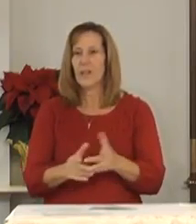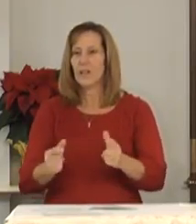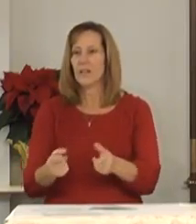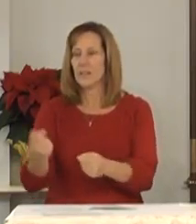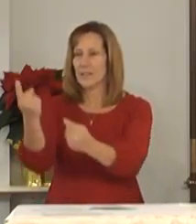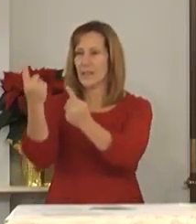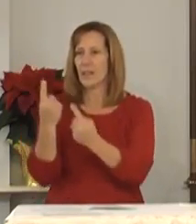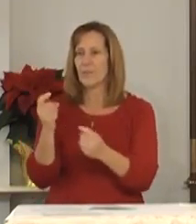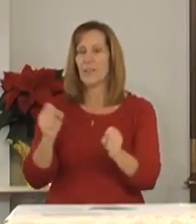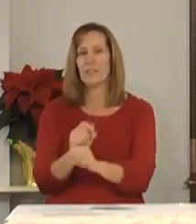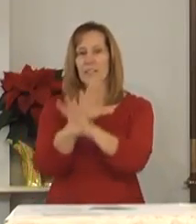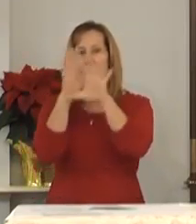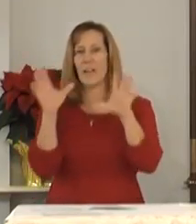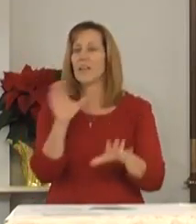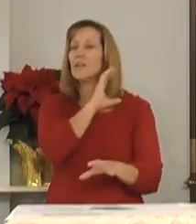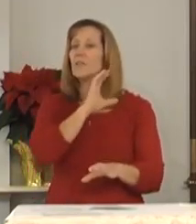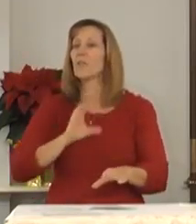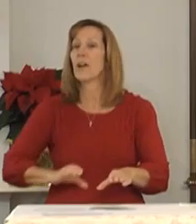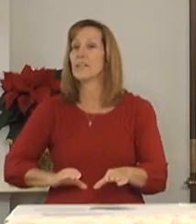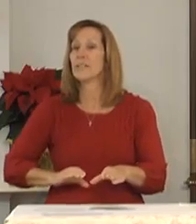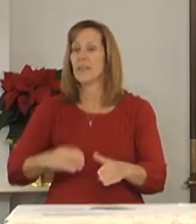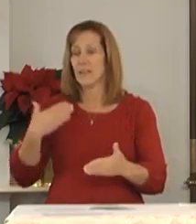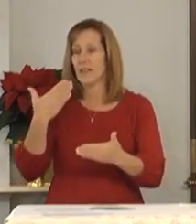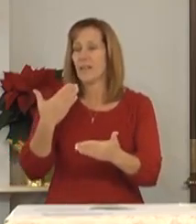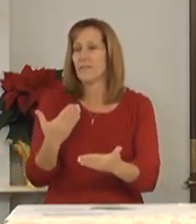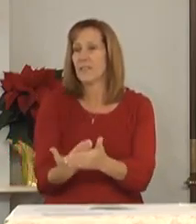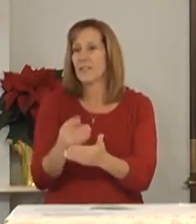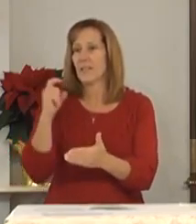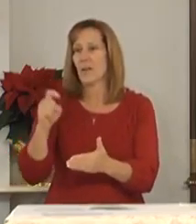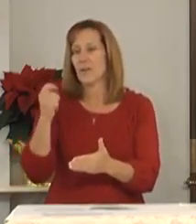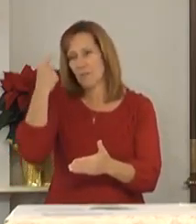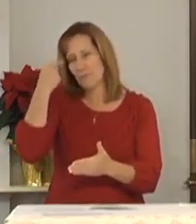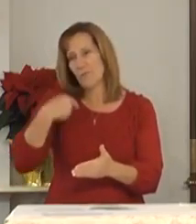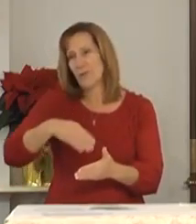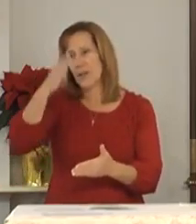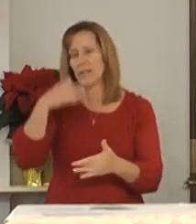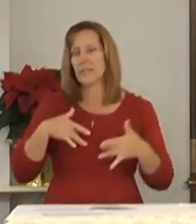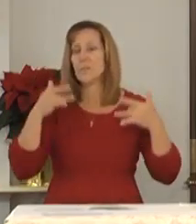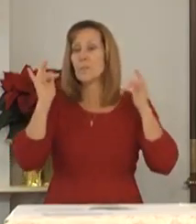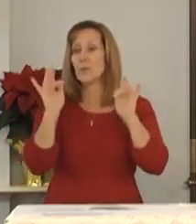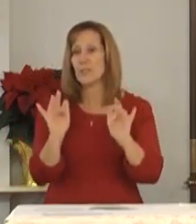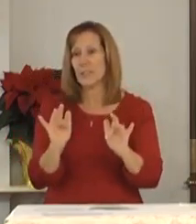Let us come into the light of Christ, confessing our need for God's mercy.